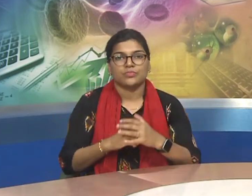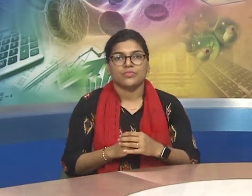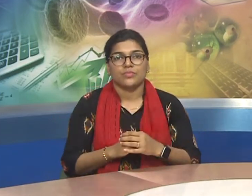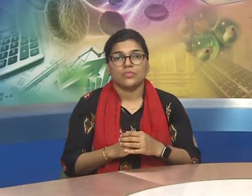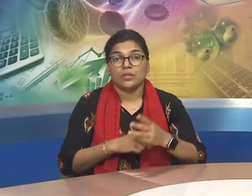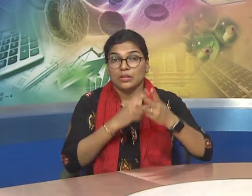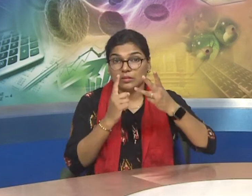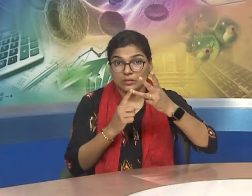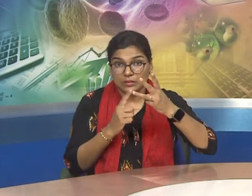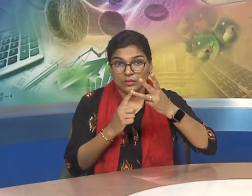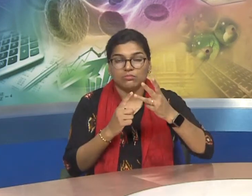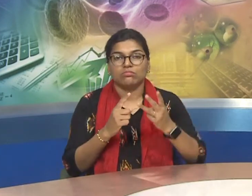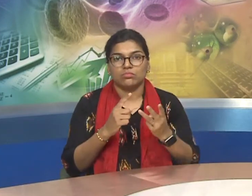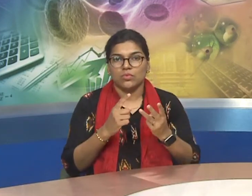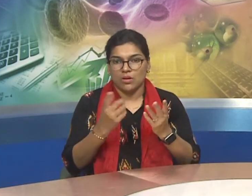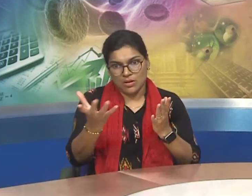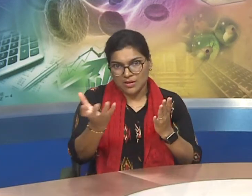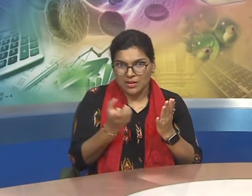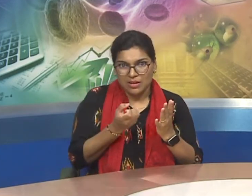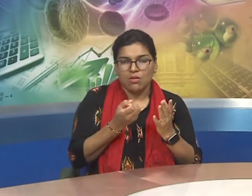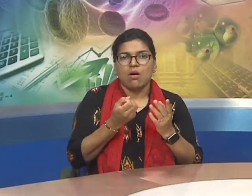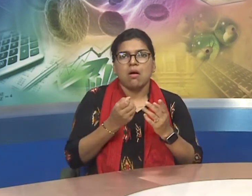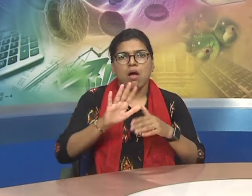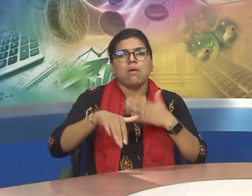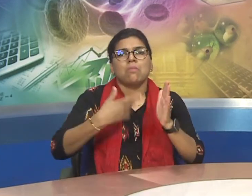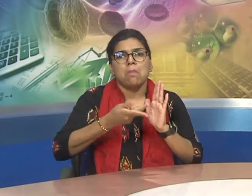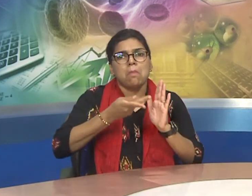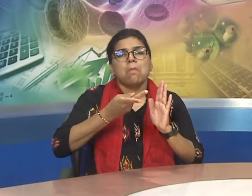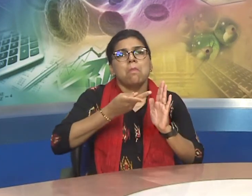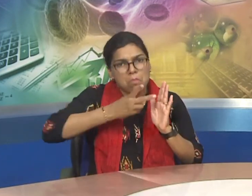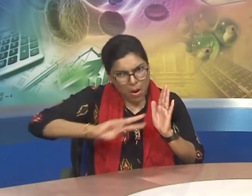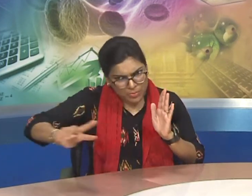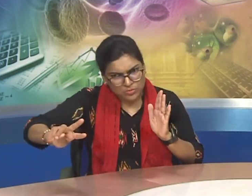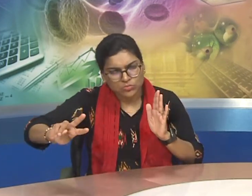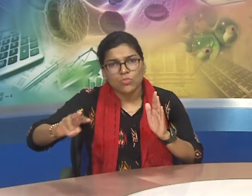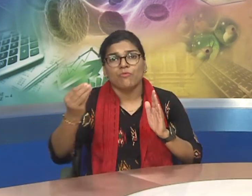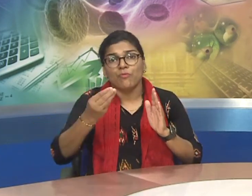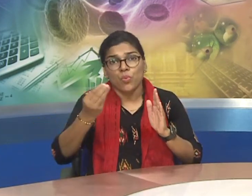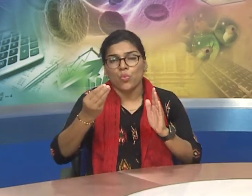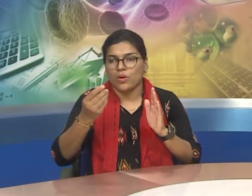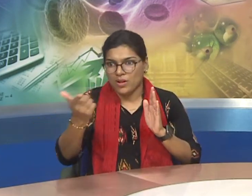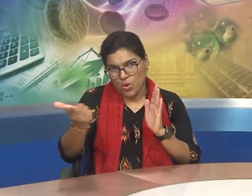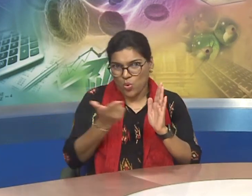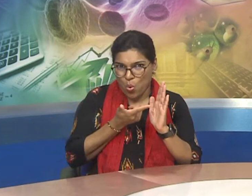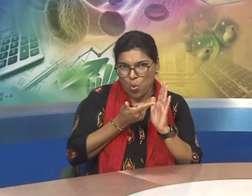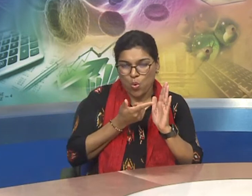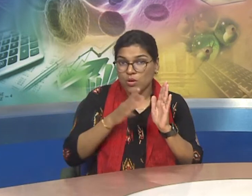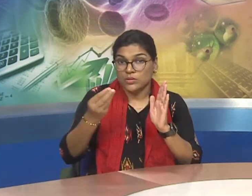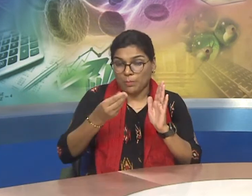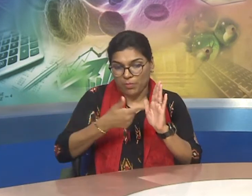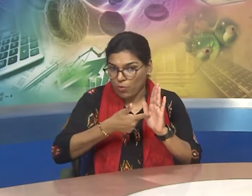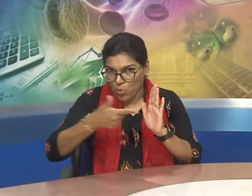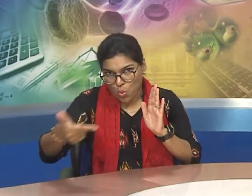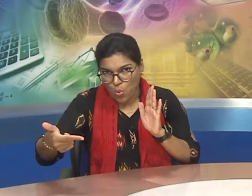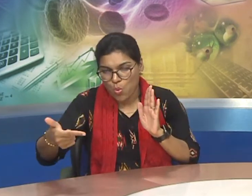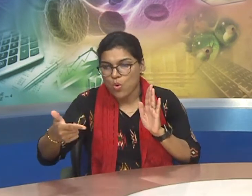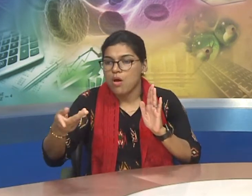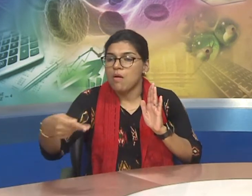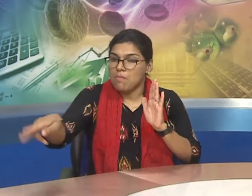system. The first one is acquisition, next to that is cataloging, next is circulation, and